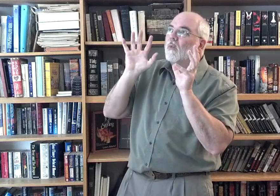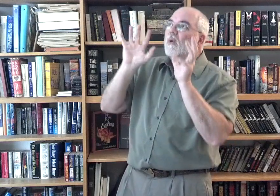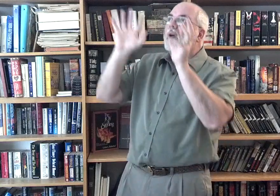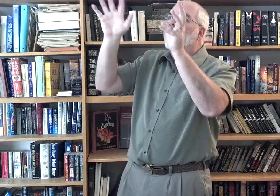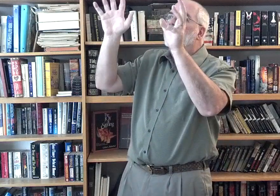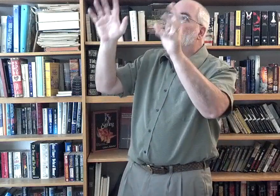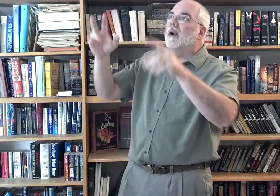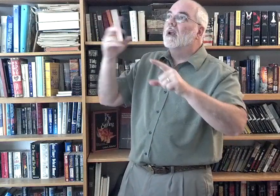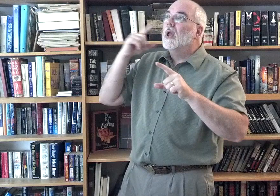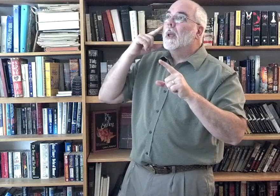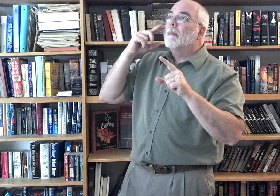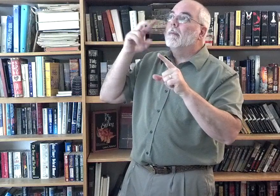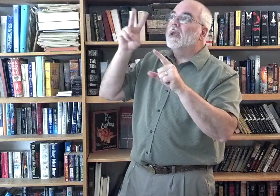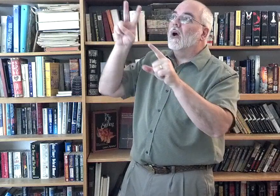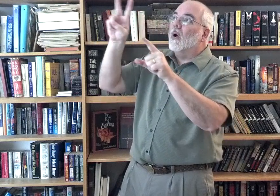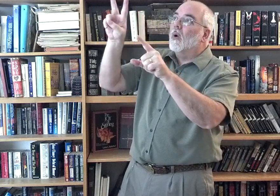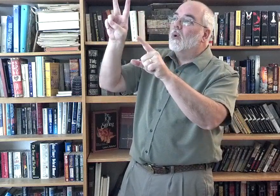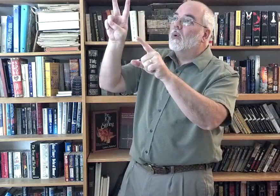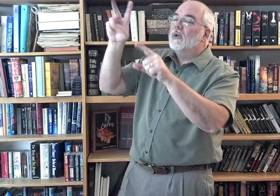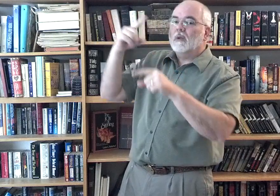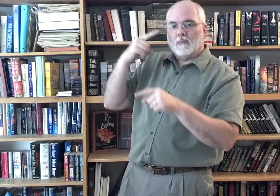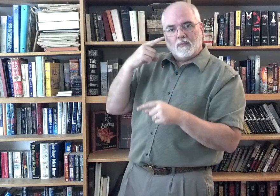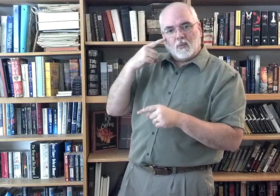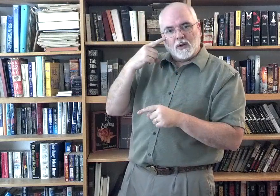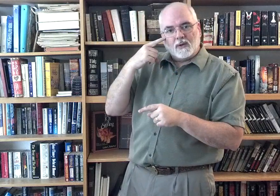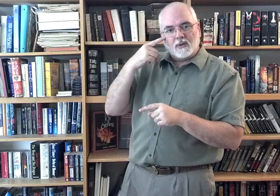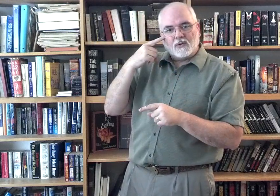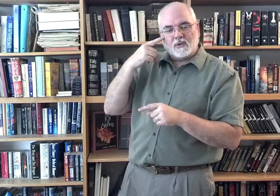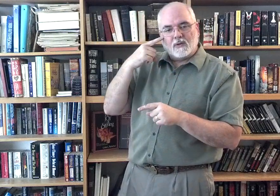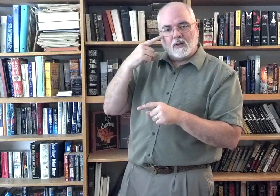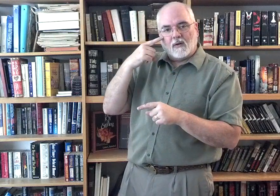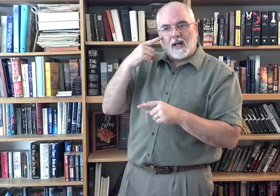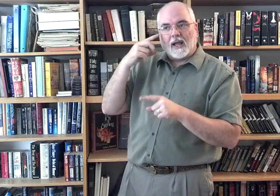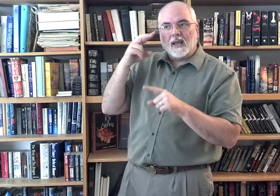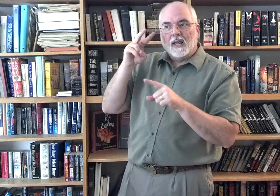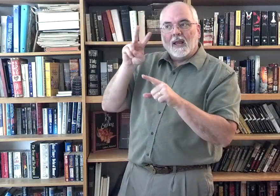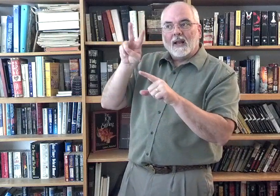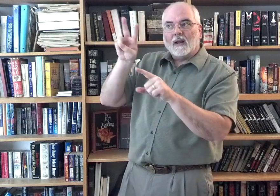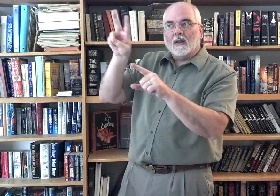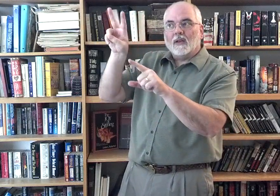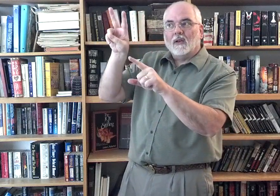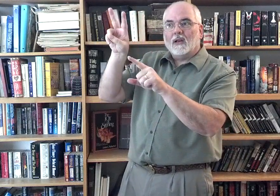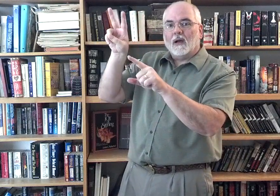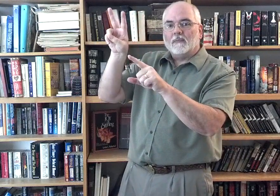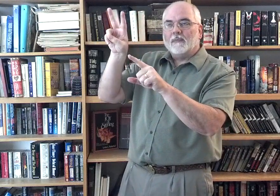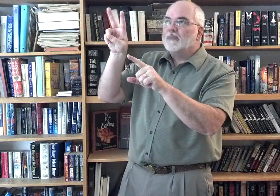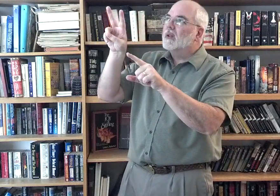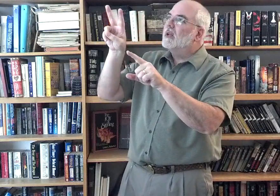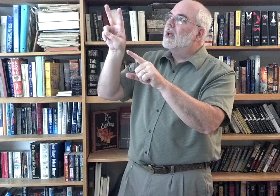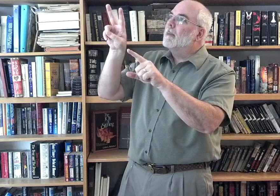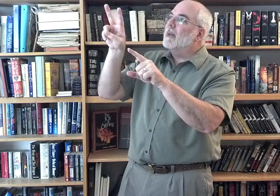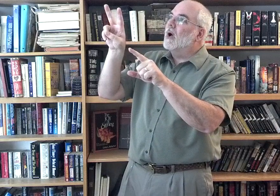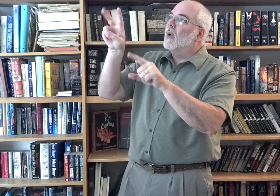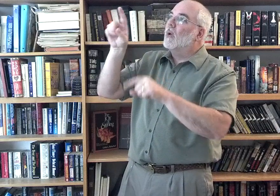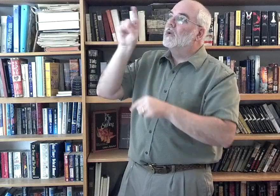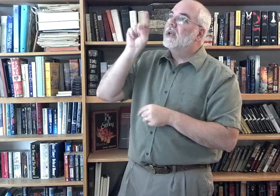way up there. Behold. Point to your eye. And then look up. Behold.